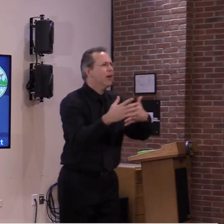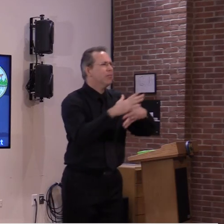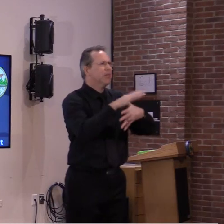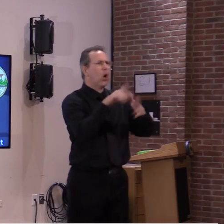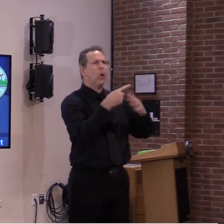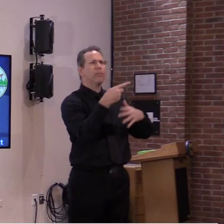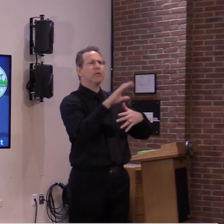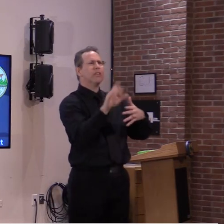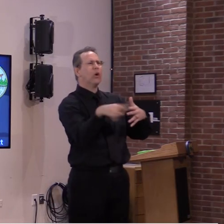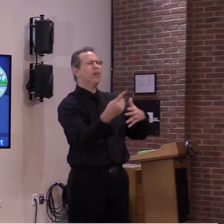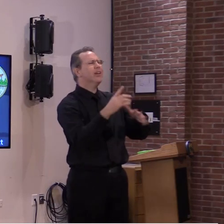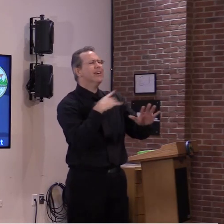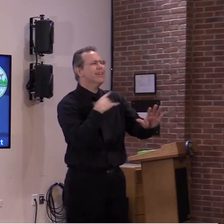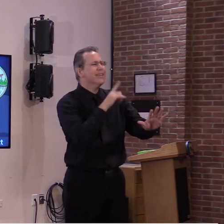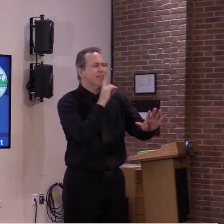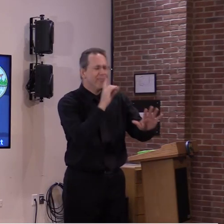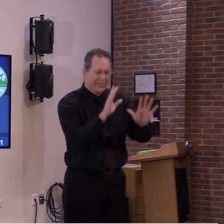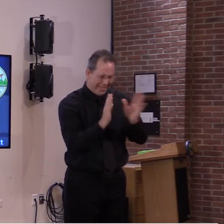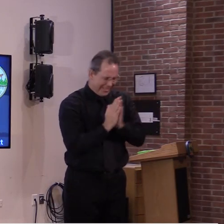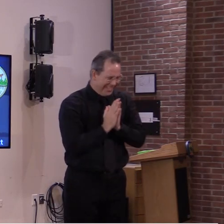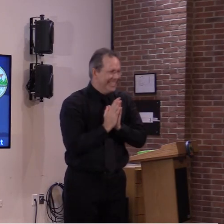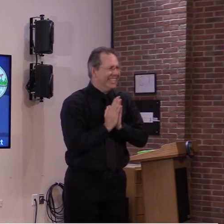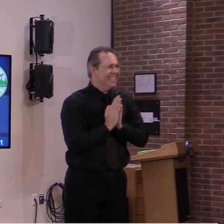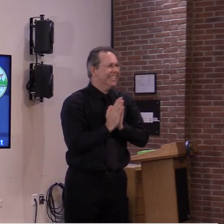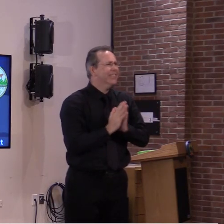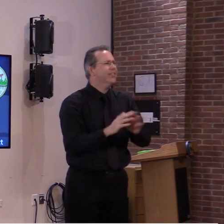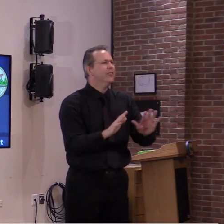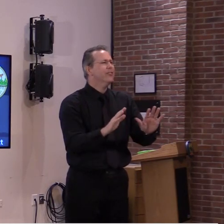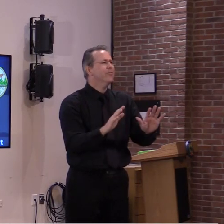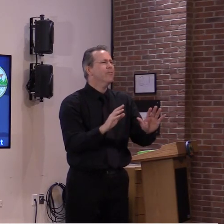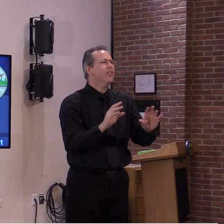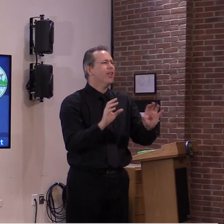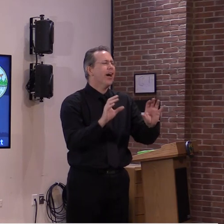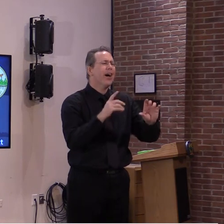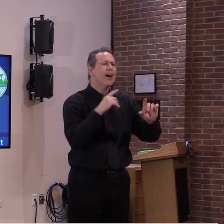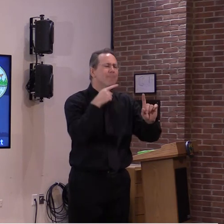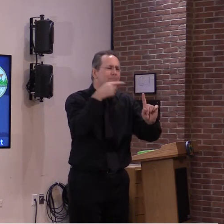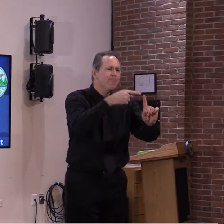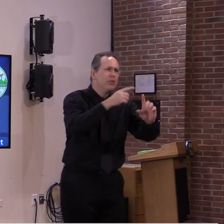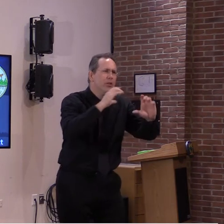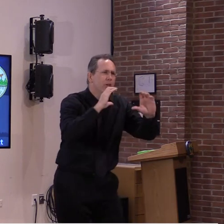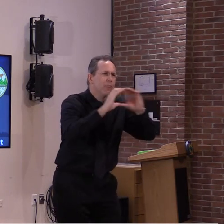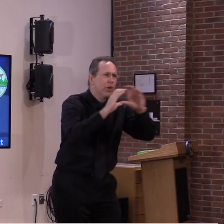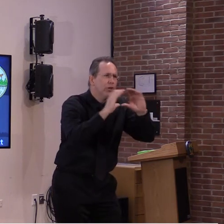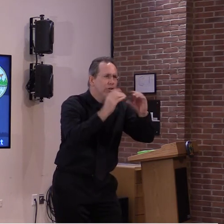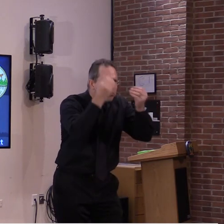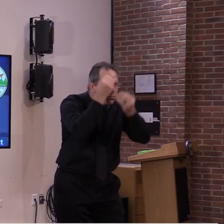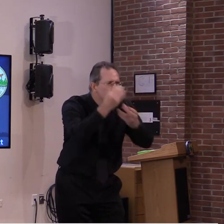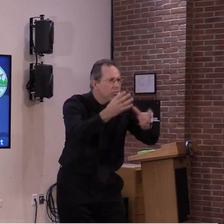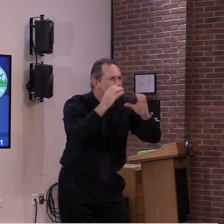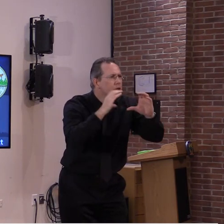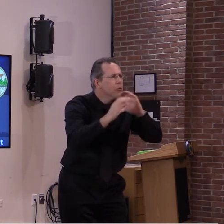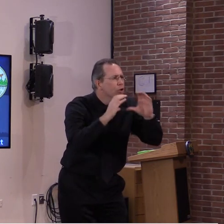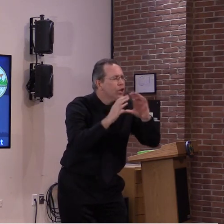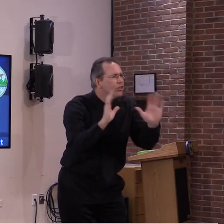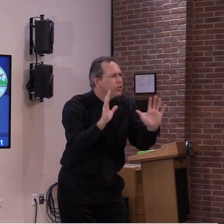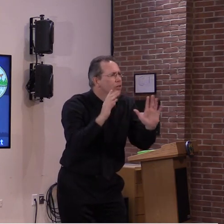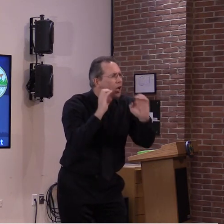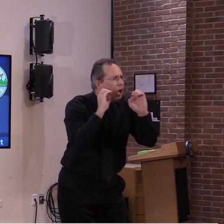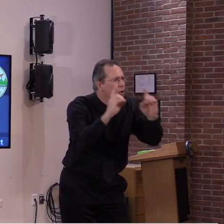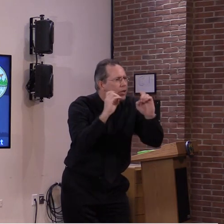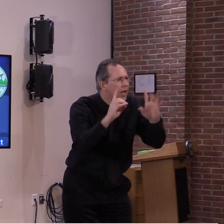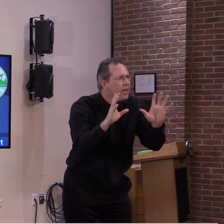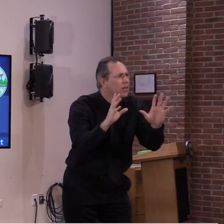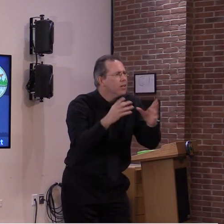as the way that we navigate these waters that I've just talked about. But that does not mean that they would not be